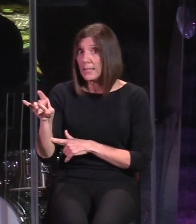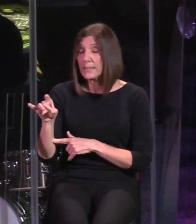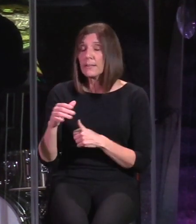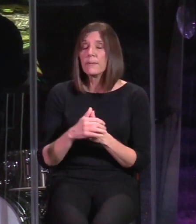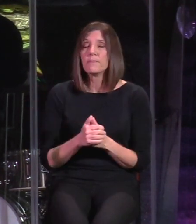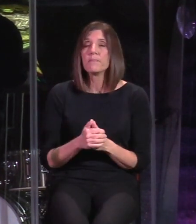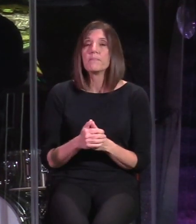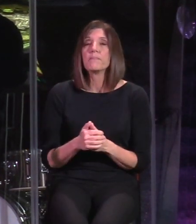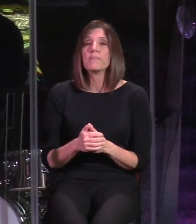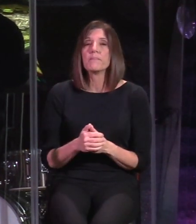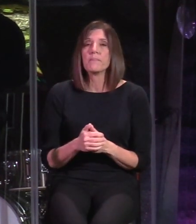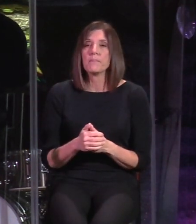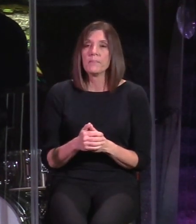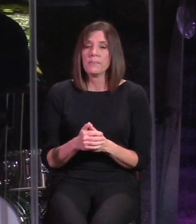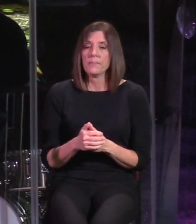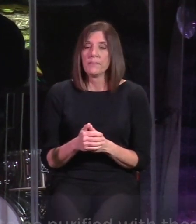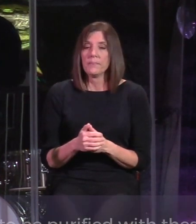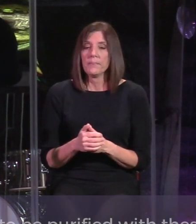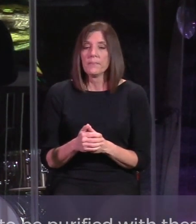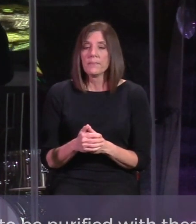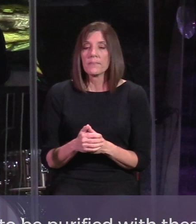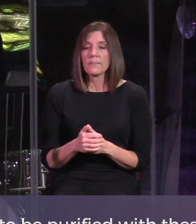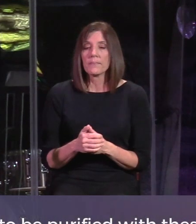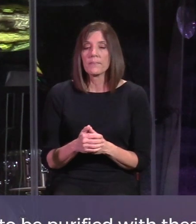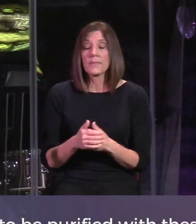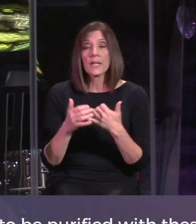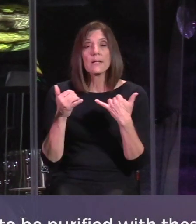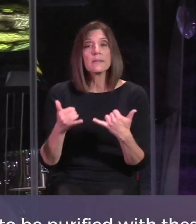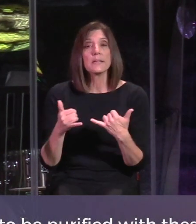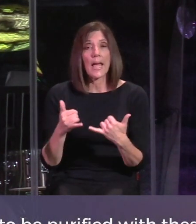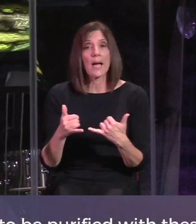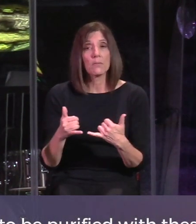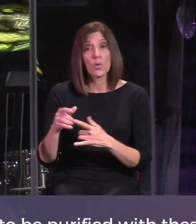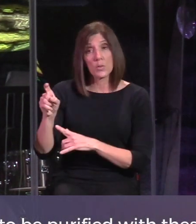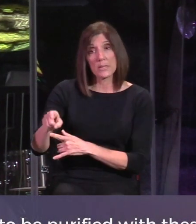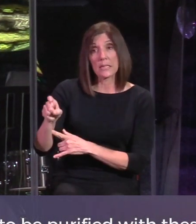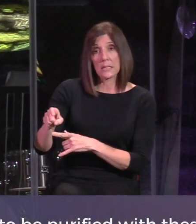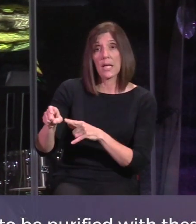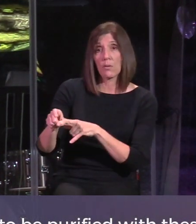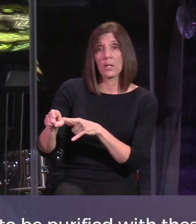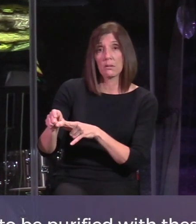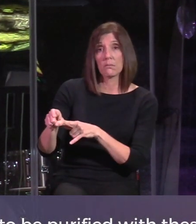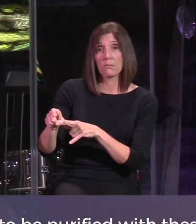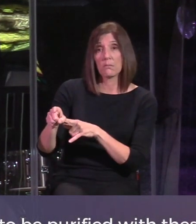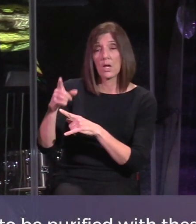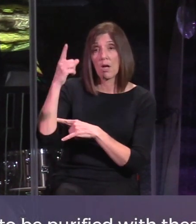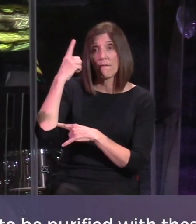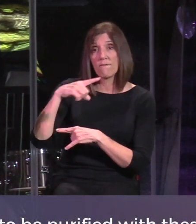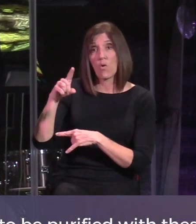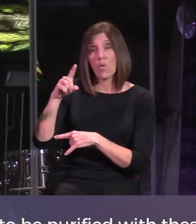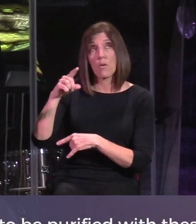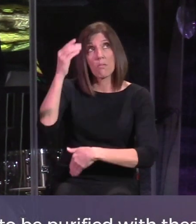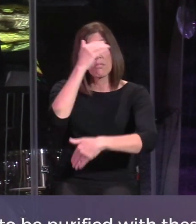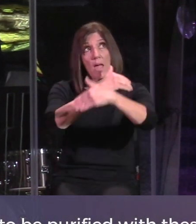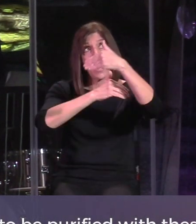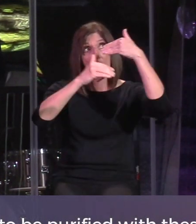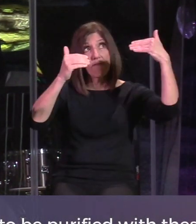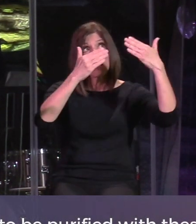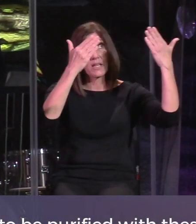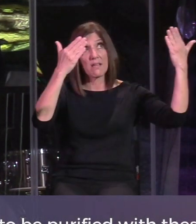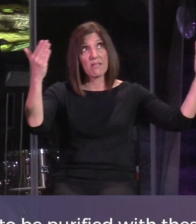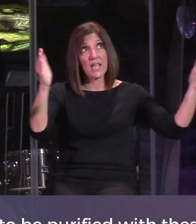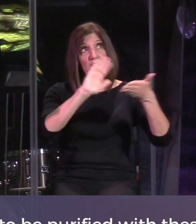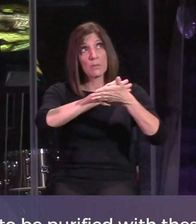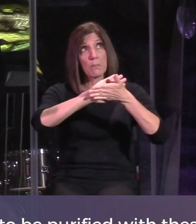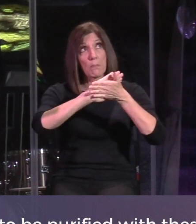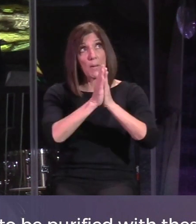there now. He says, "Thus it was necessary for the copies of the heavenly things to be purified